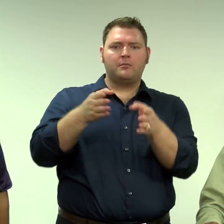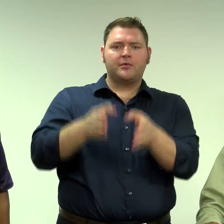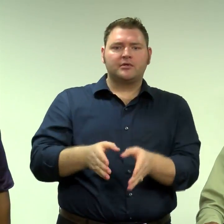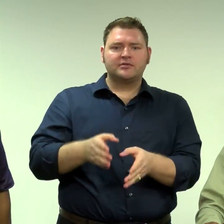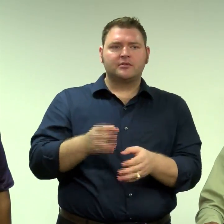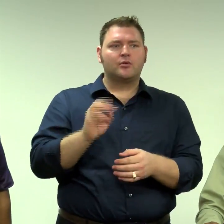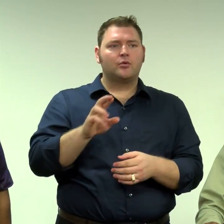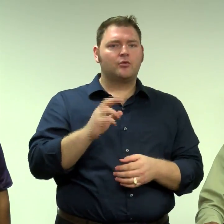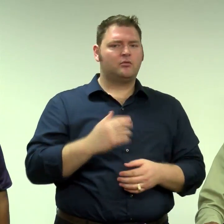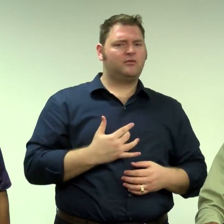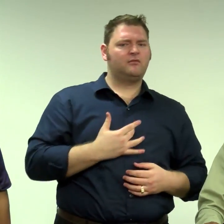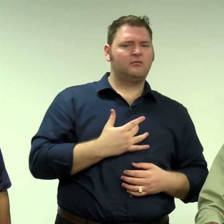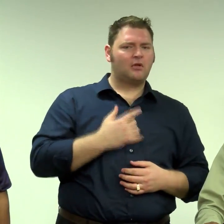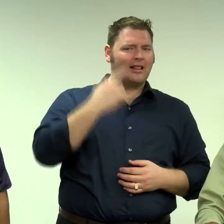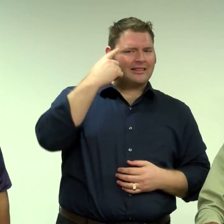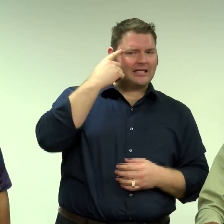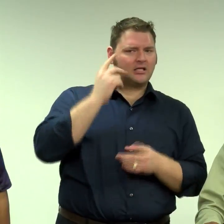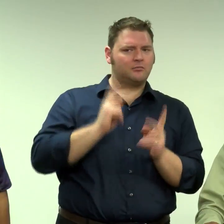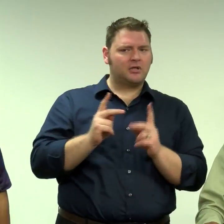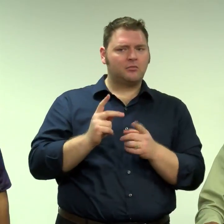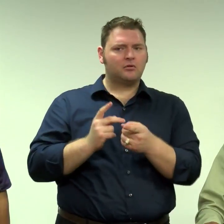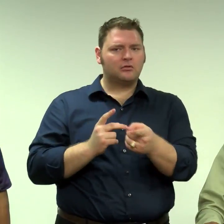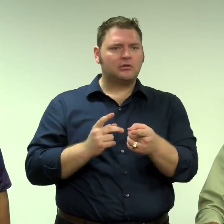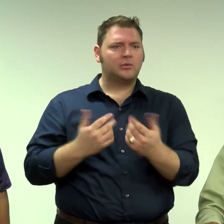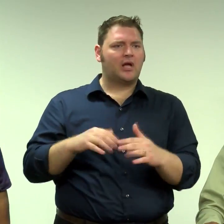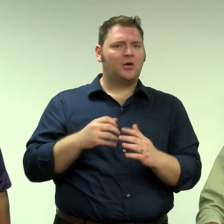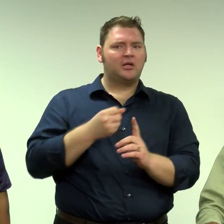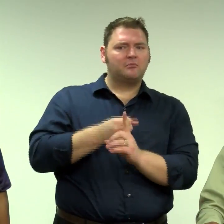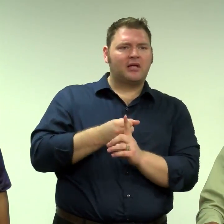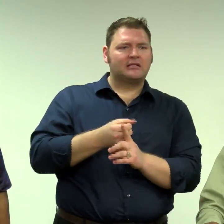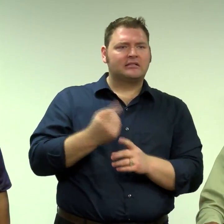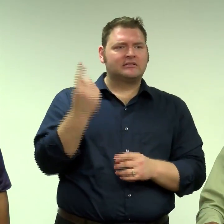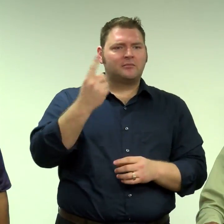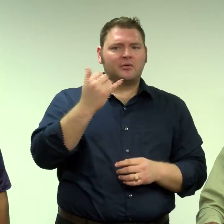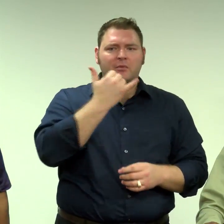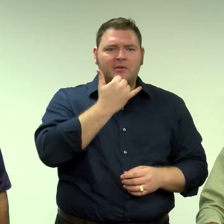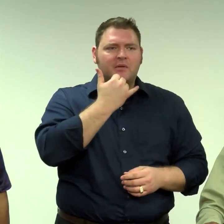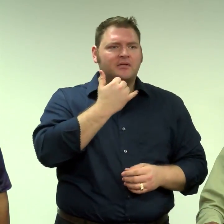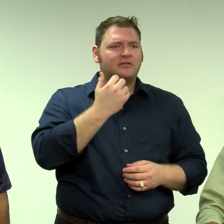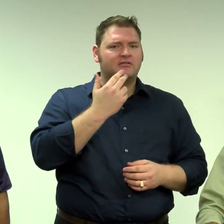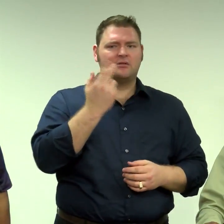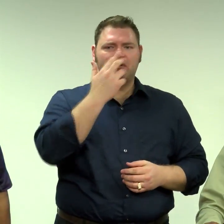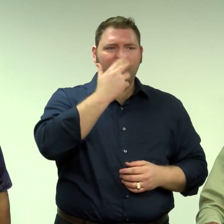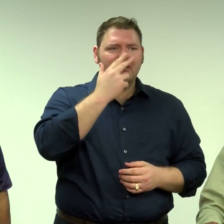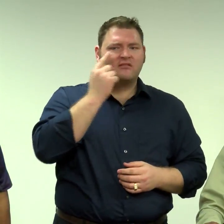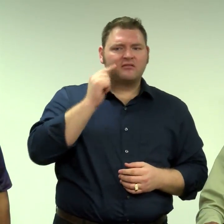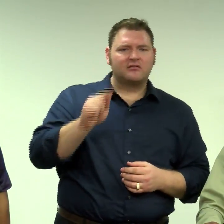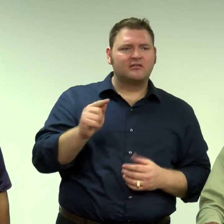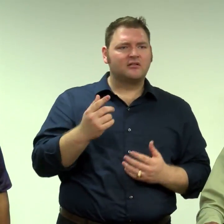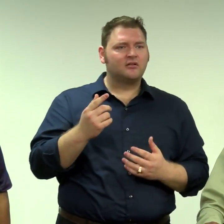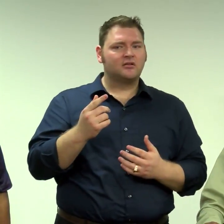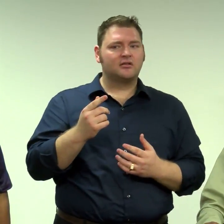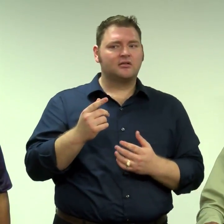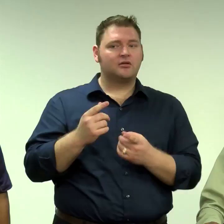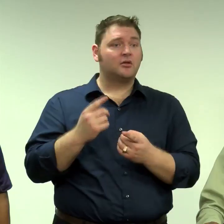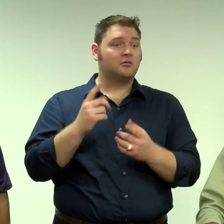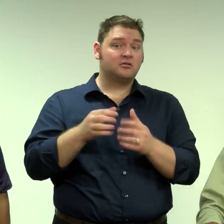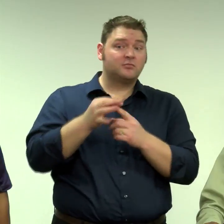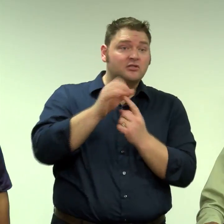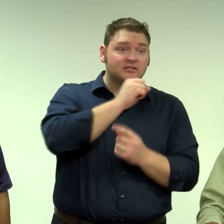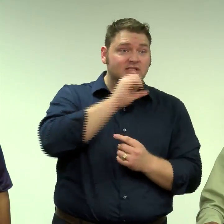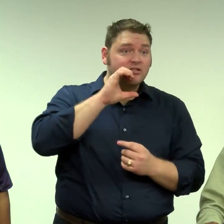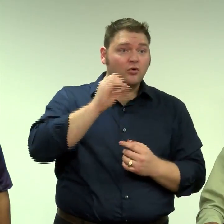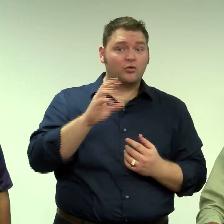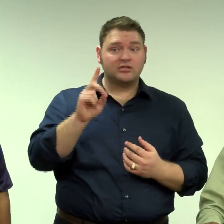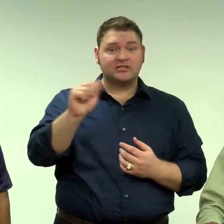or if you think individuals especially when it comes to seniors and other disabled that may be living in